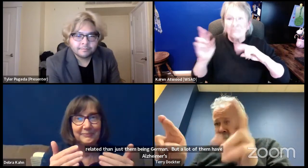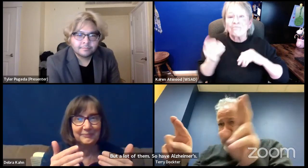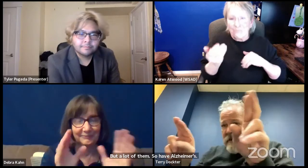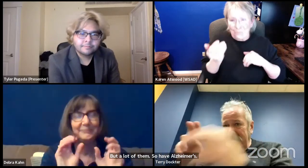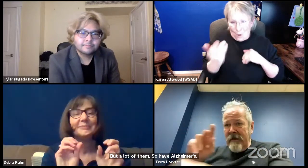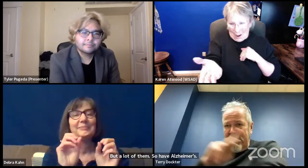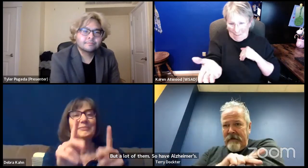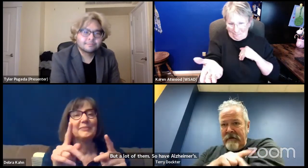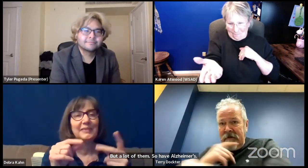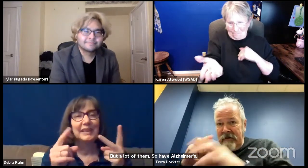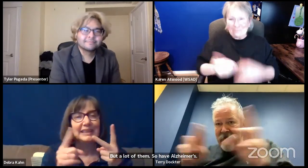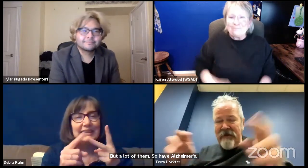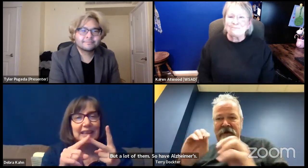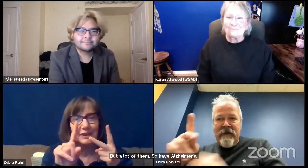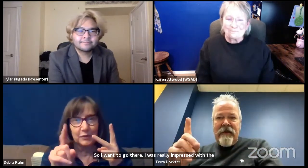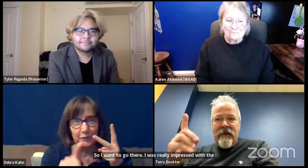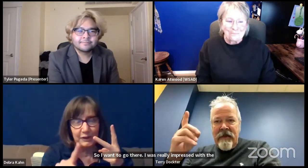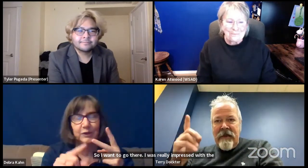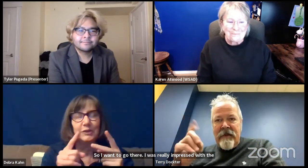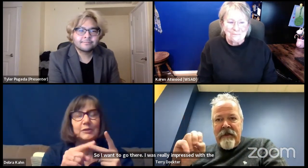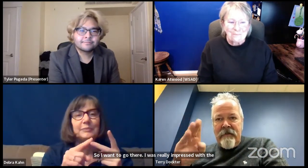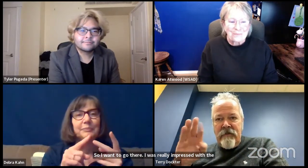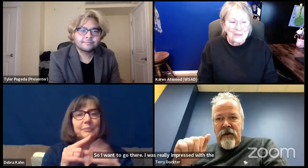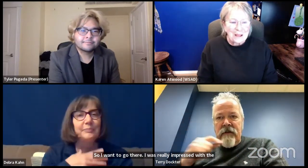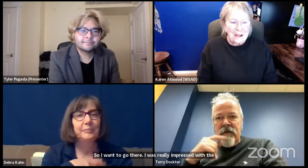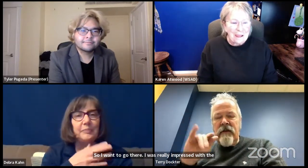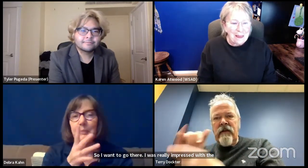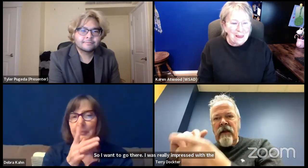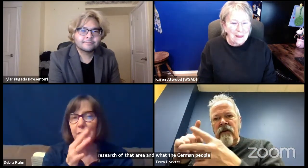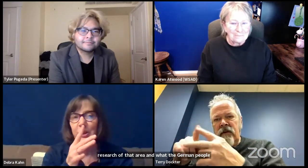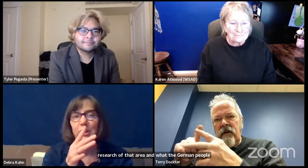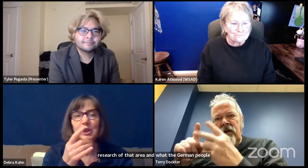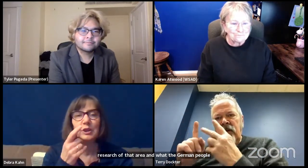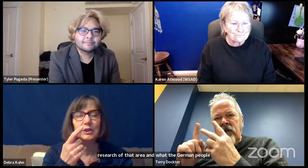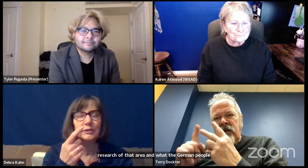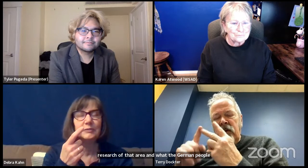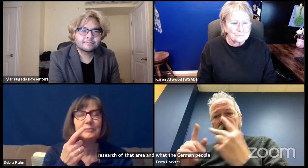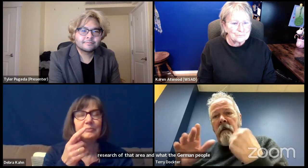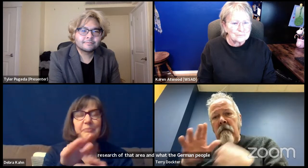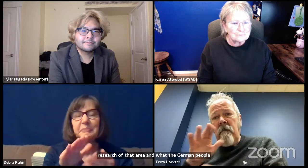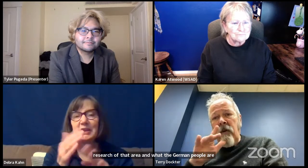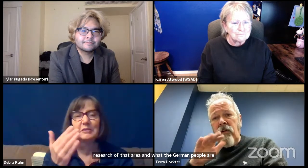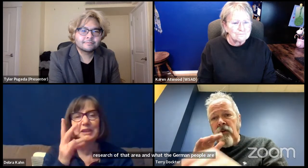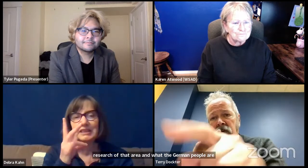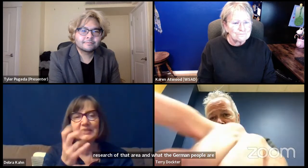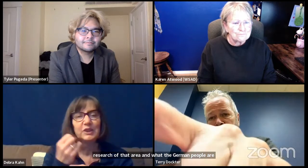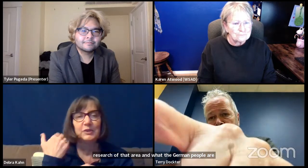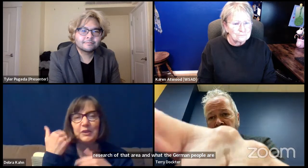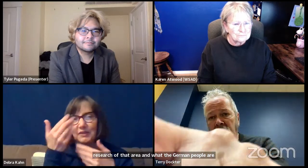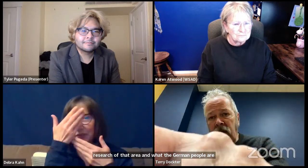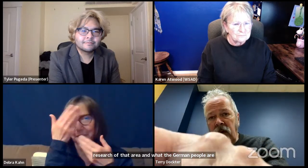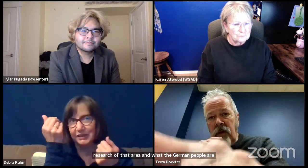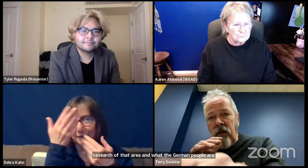Karen is asking, is everybody ready? Okay, Deborah, take it away. Deborah says, I have a second question for you.